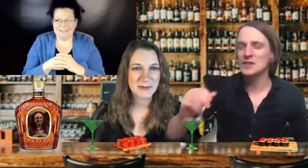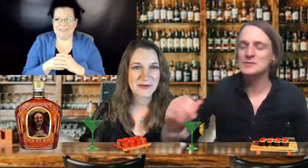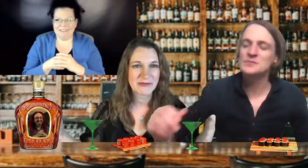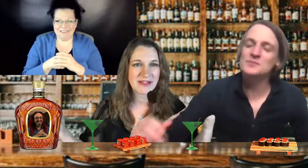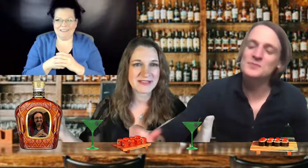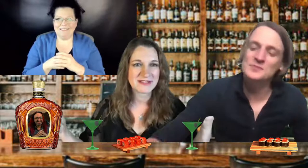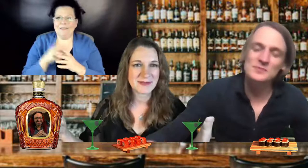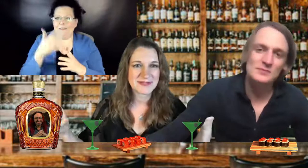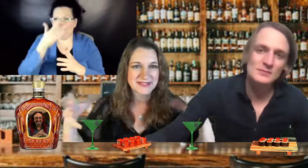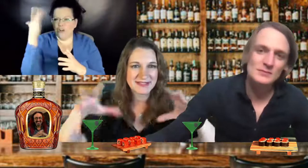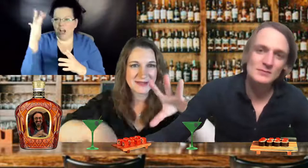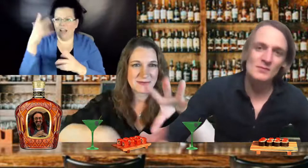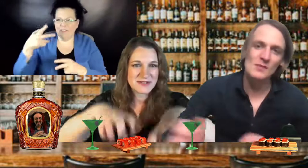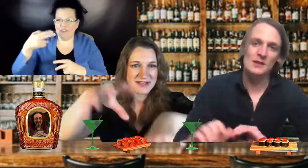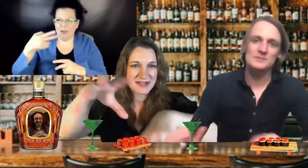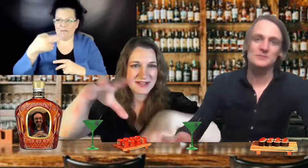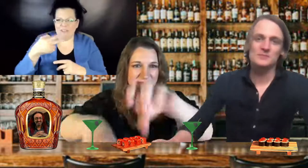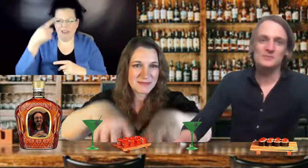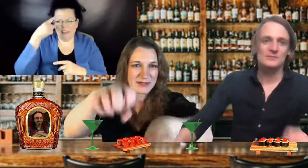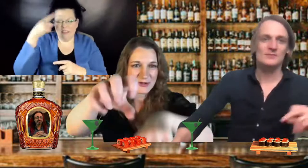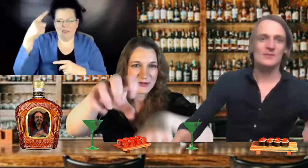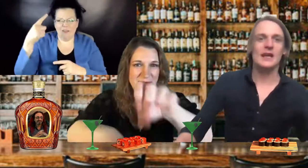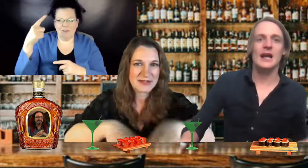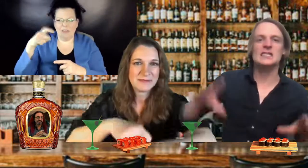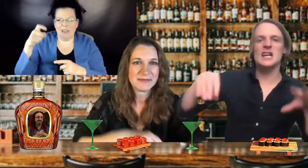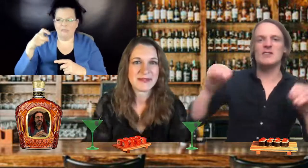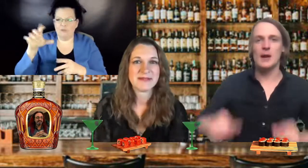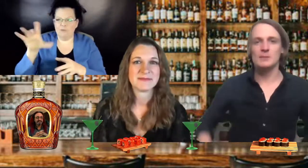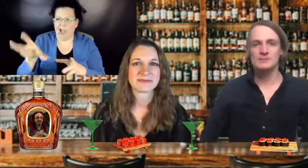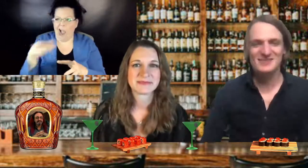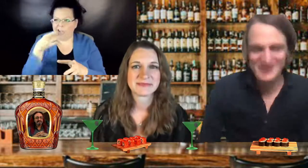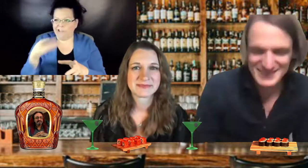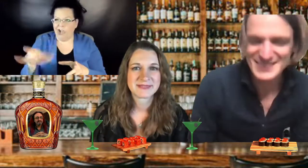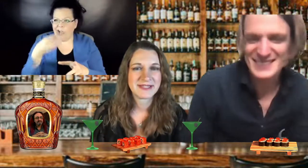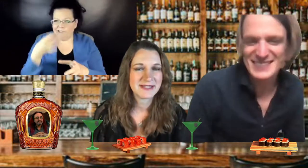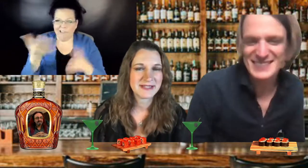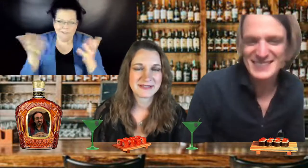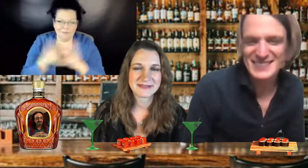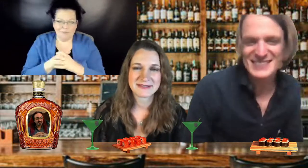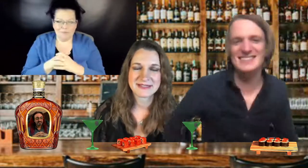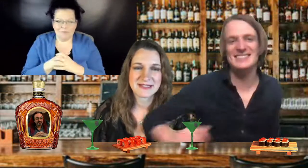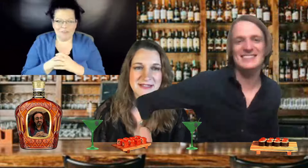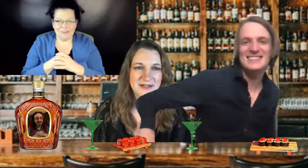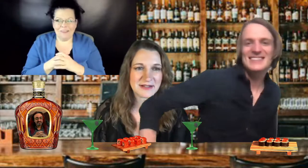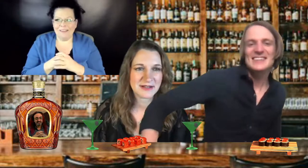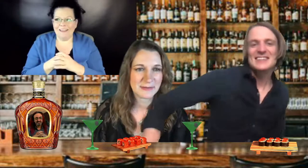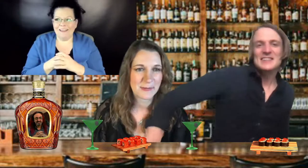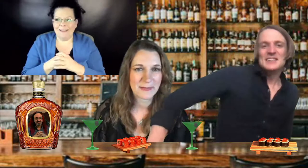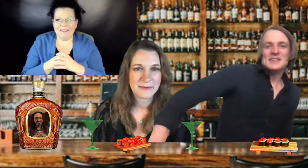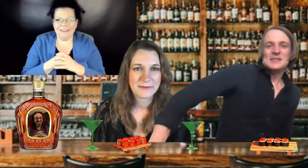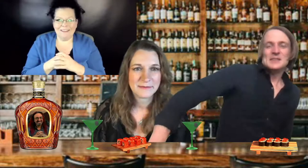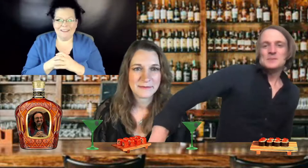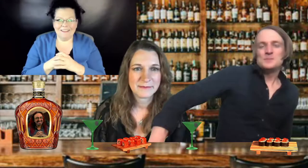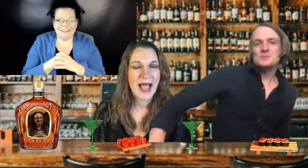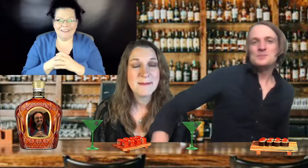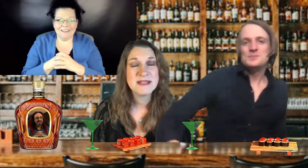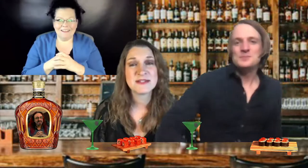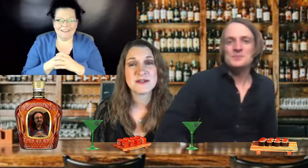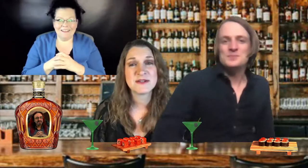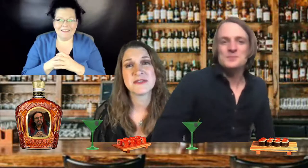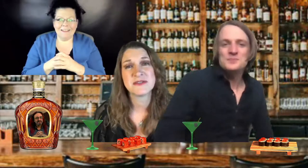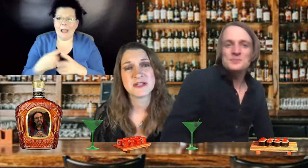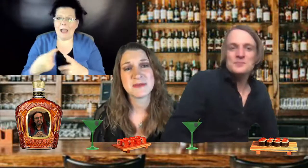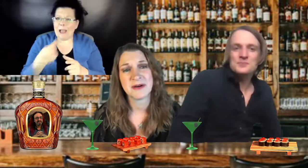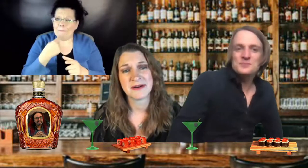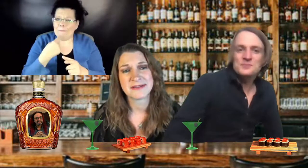chopsticks. Yeah, we forgot the chopsticks. I think we just have to be grabby. Yeah, just eat it all up. I miss